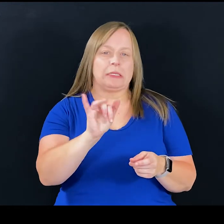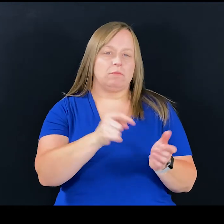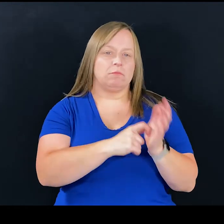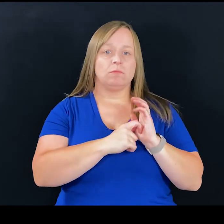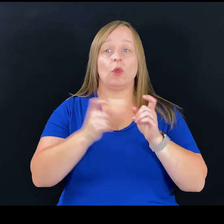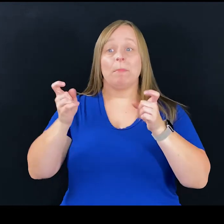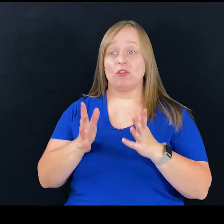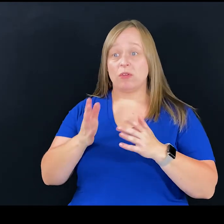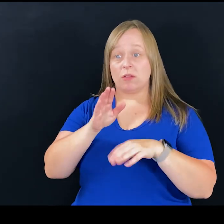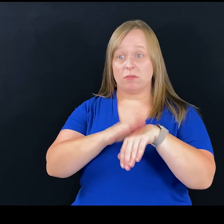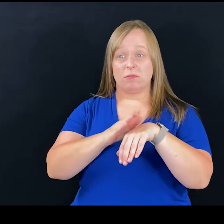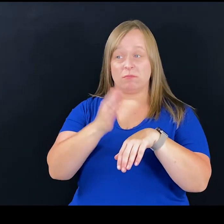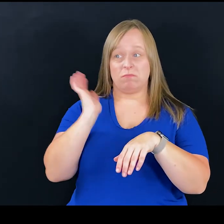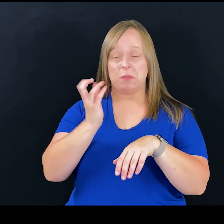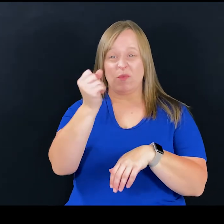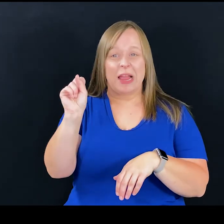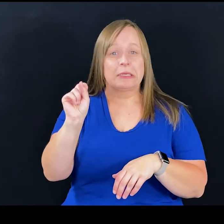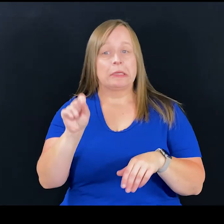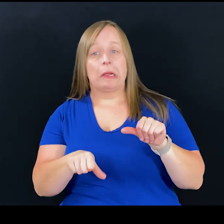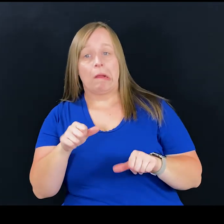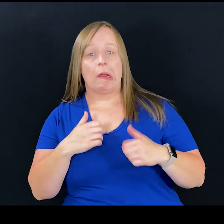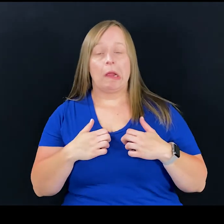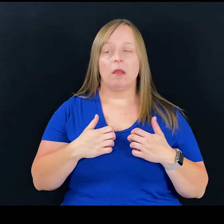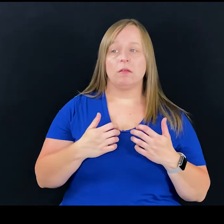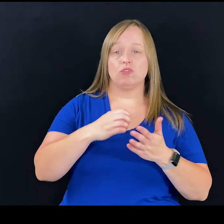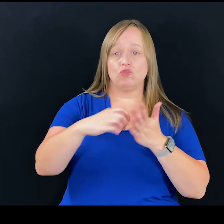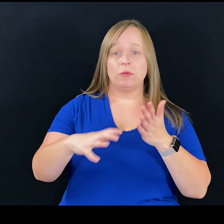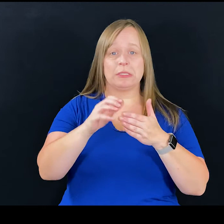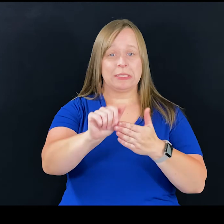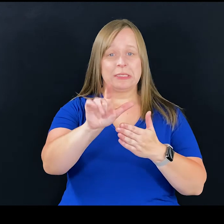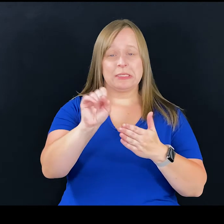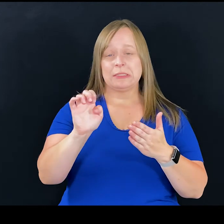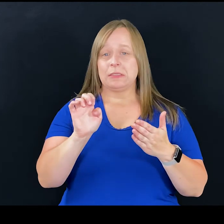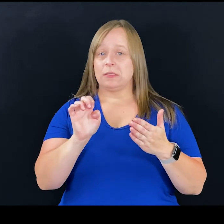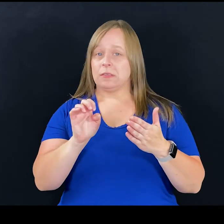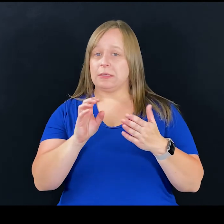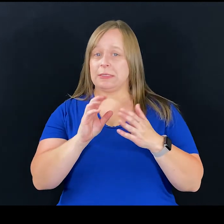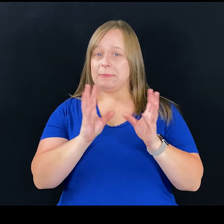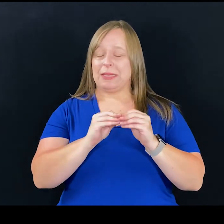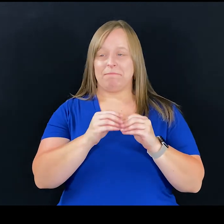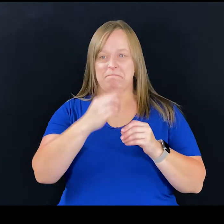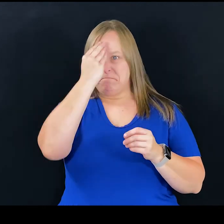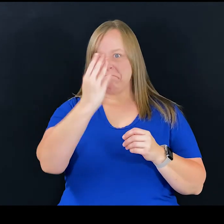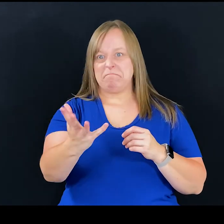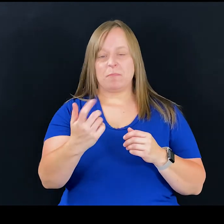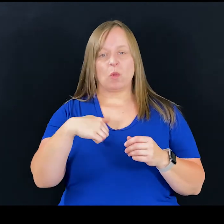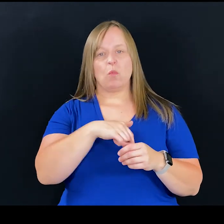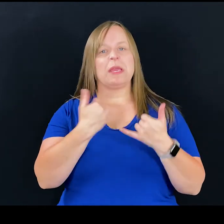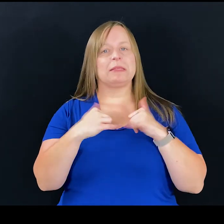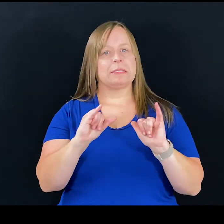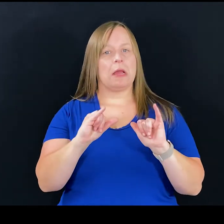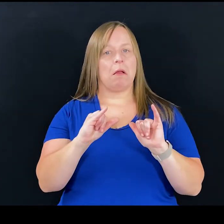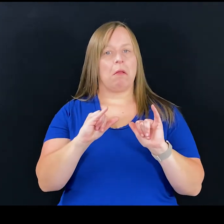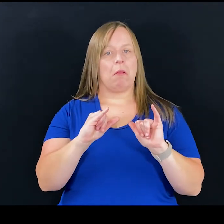in, they have to see it. To administrators who were reluctant to have students lead CSE meetings, I would say